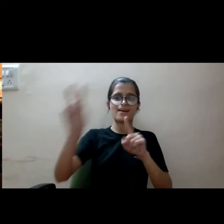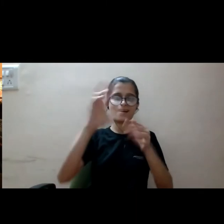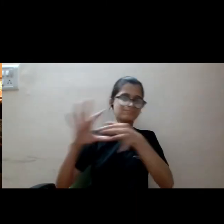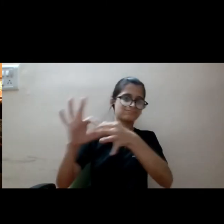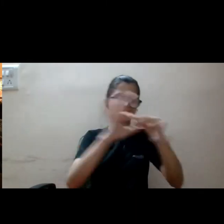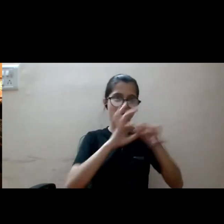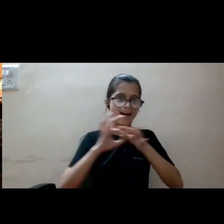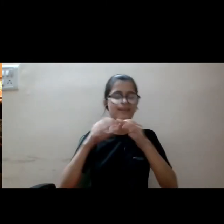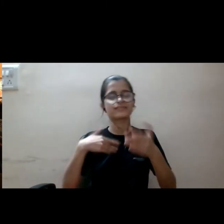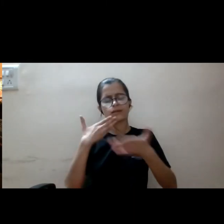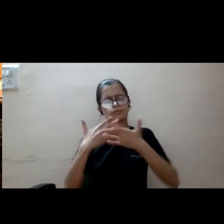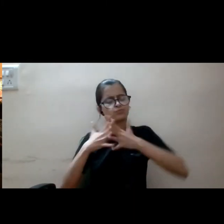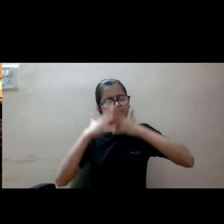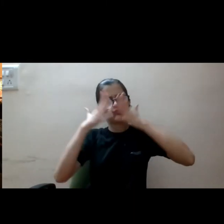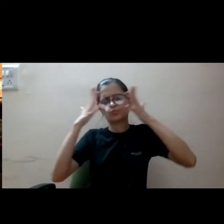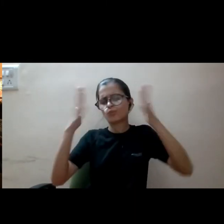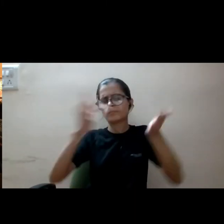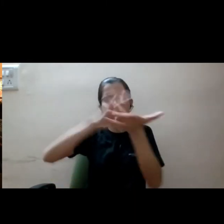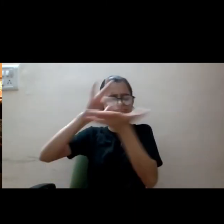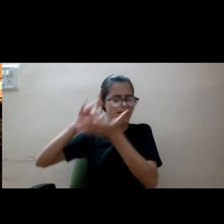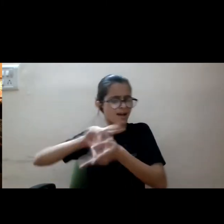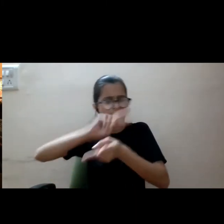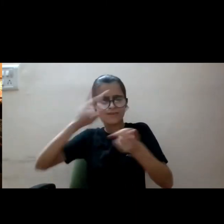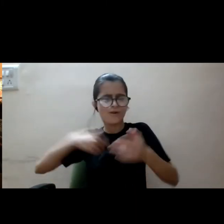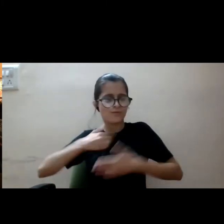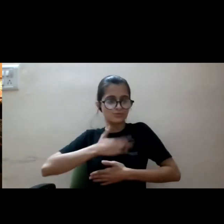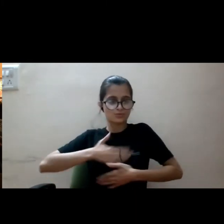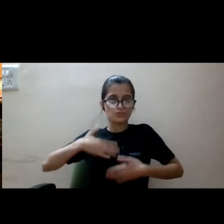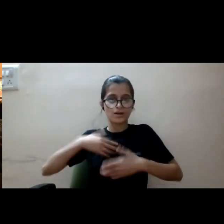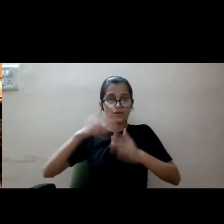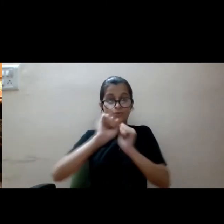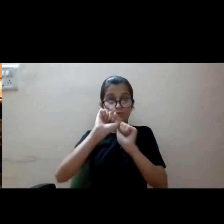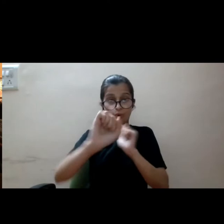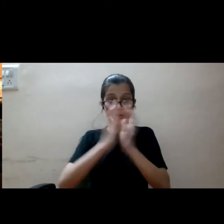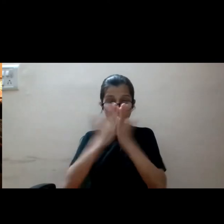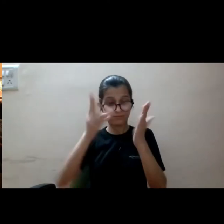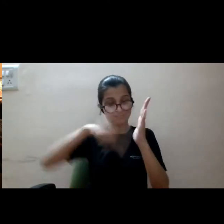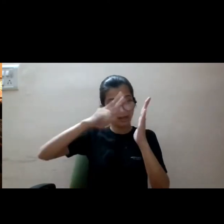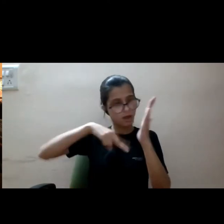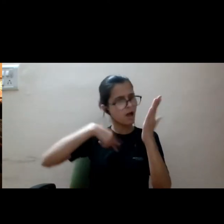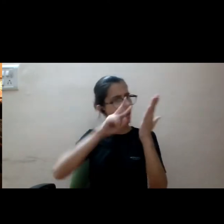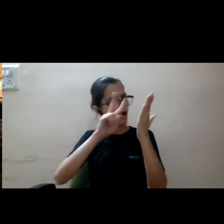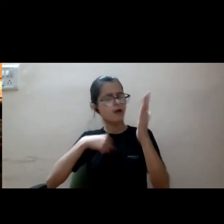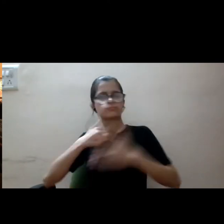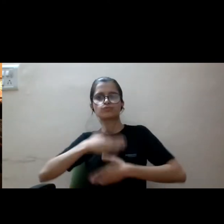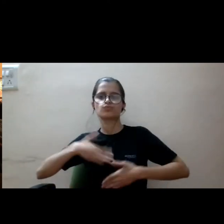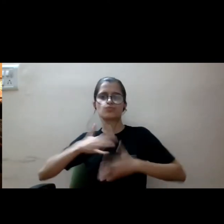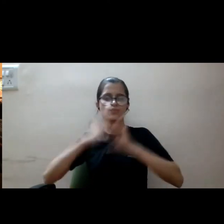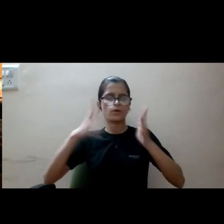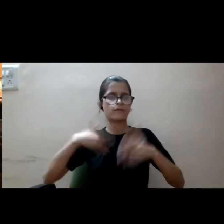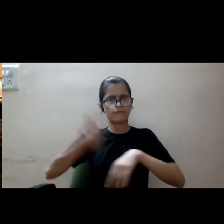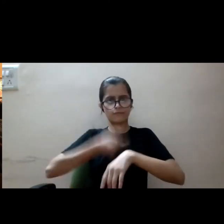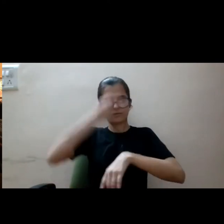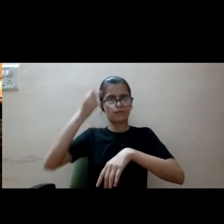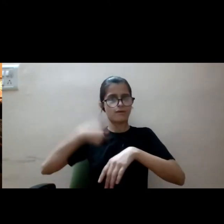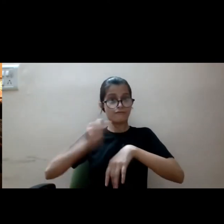very much for that. I think as much as one enjoys reading your book, also for the first time I had the fortune of listening to